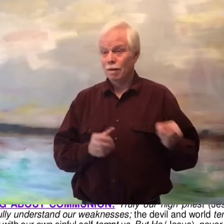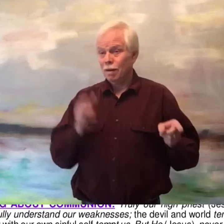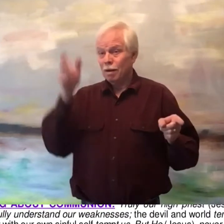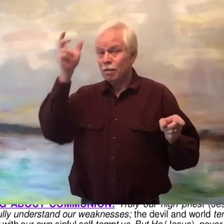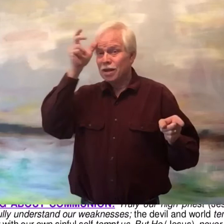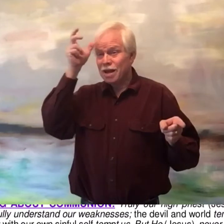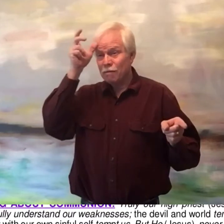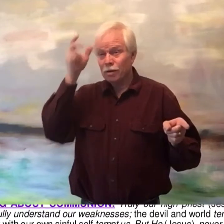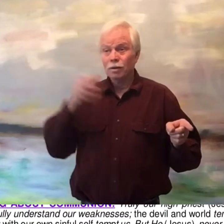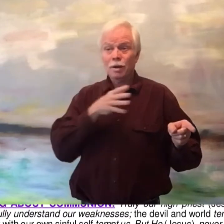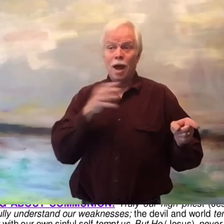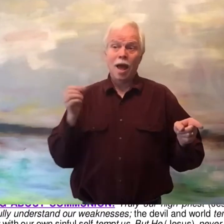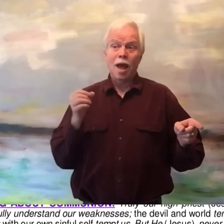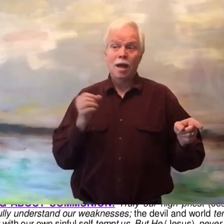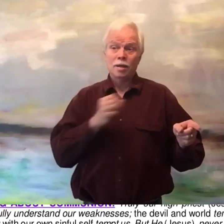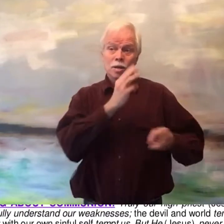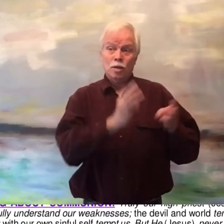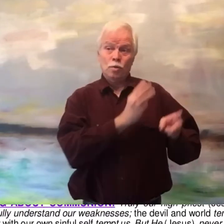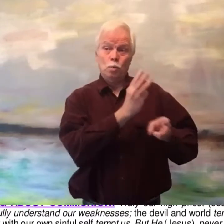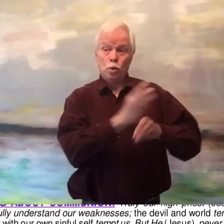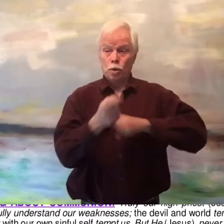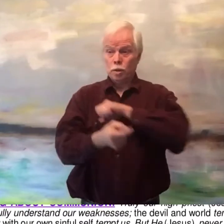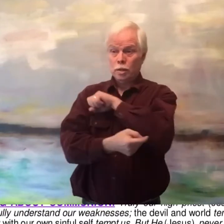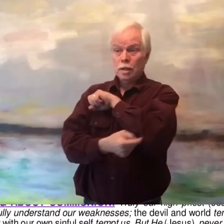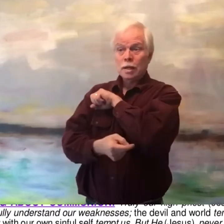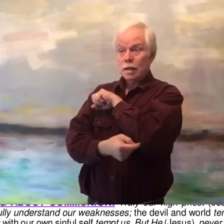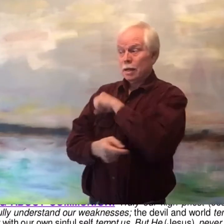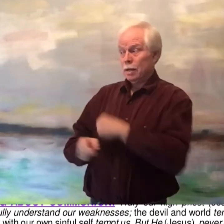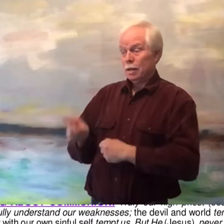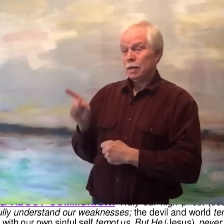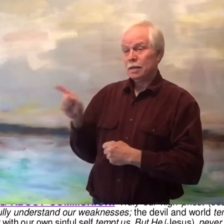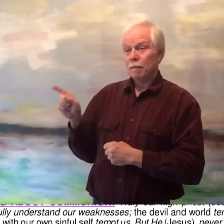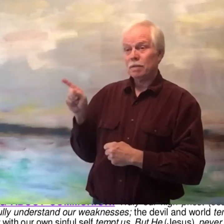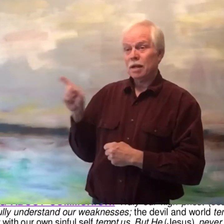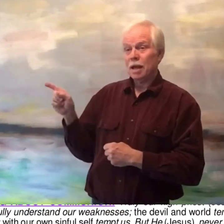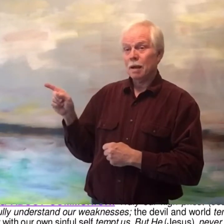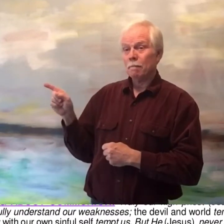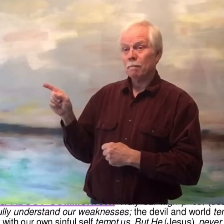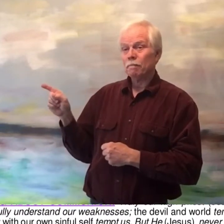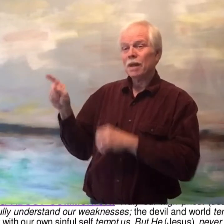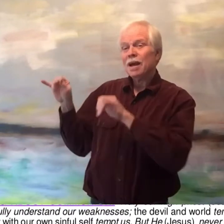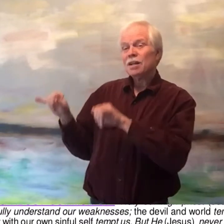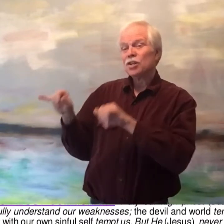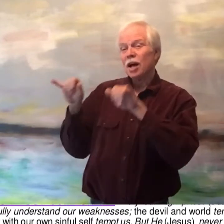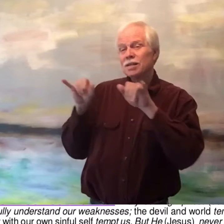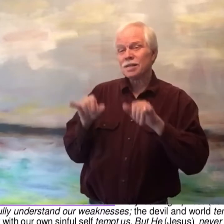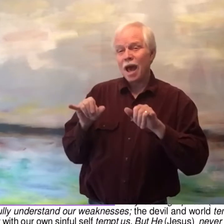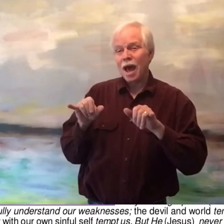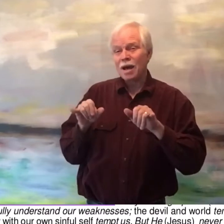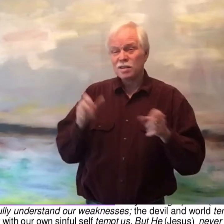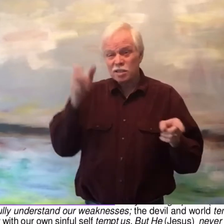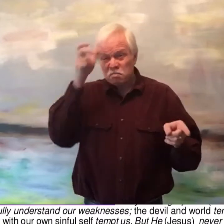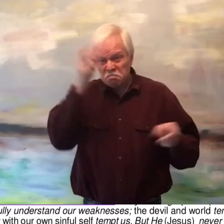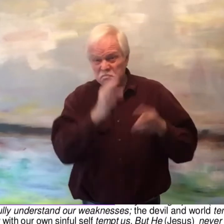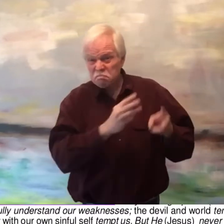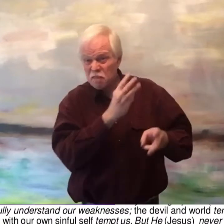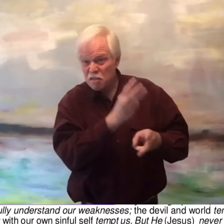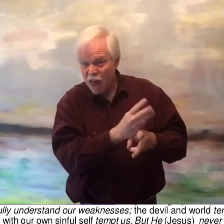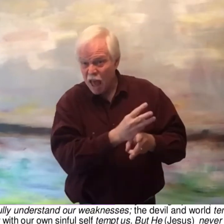The devil and the world tempted him, just as they,